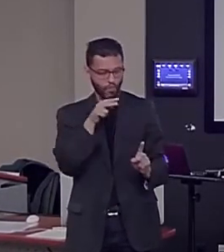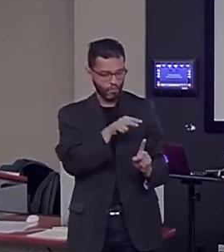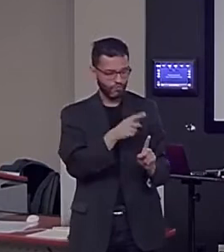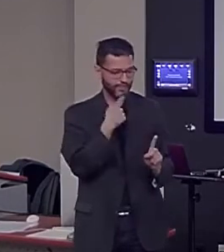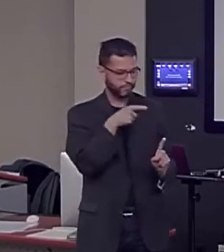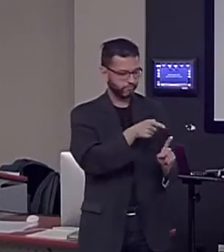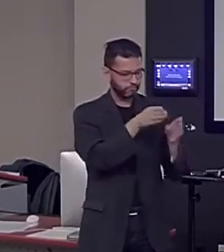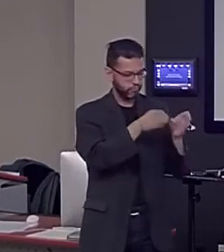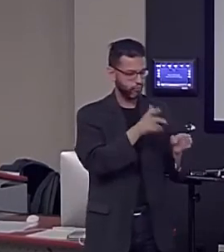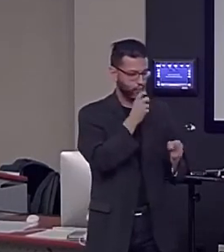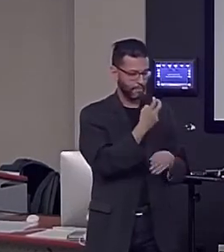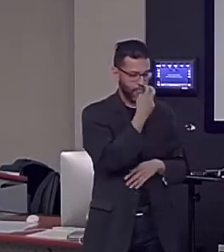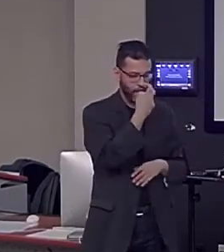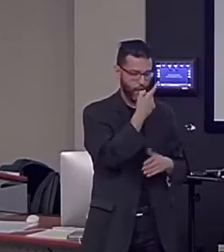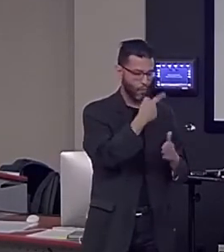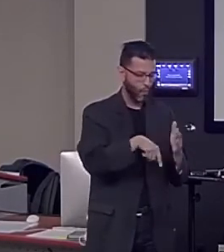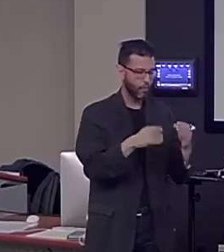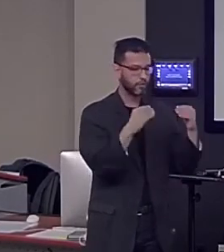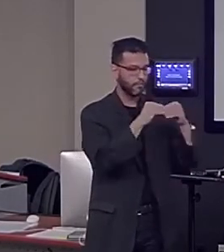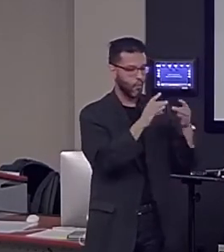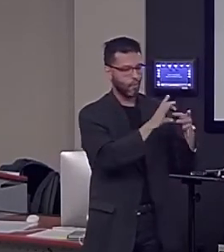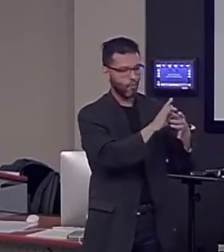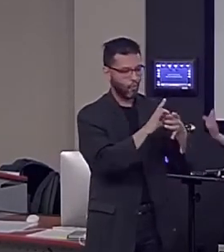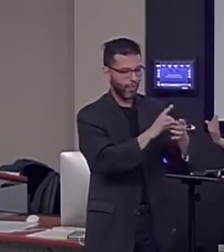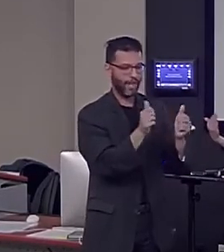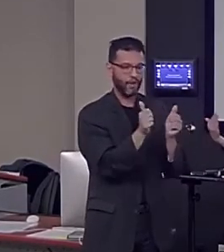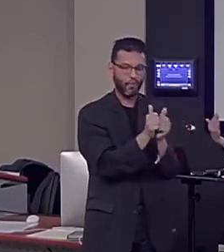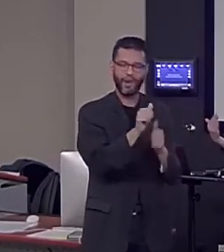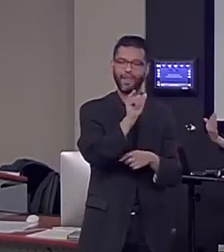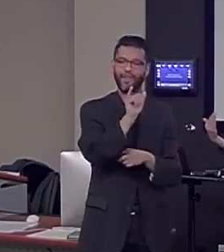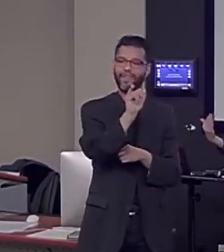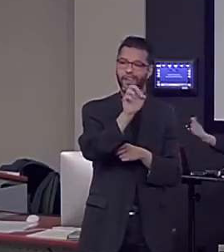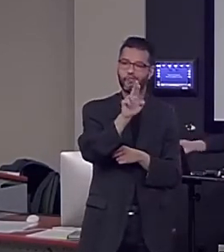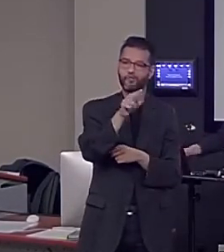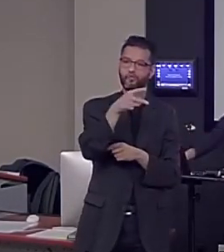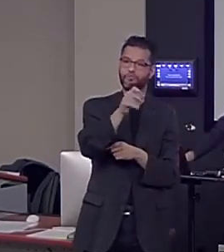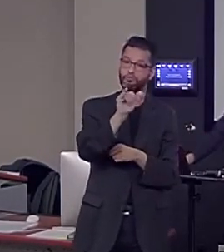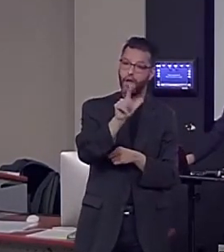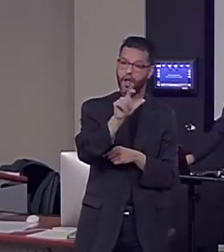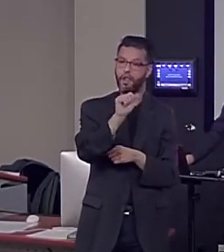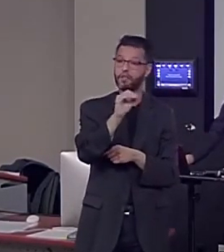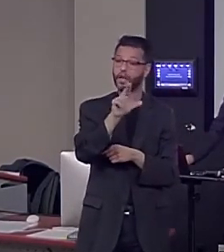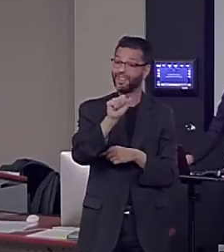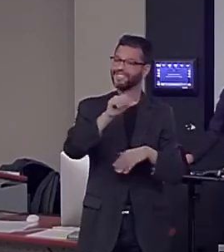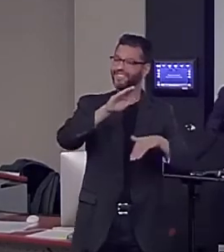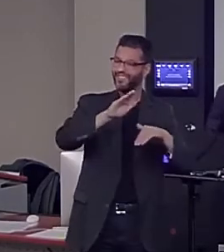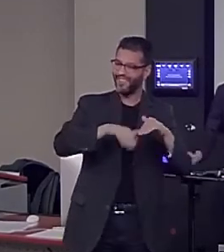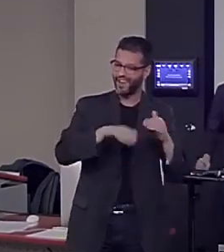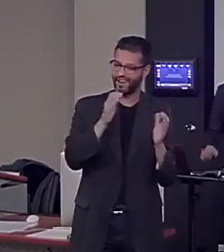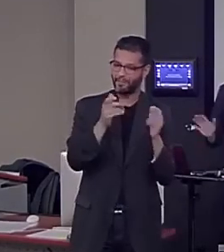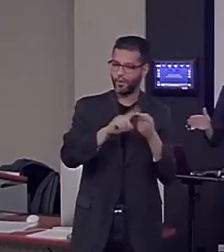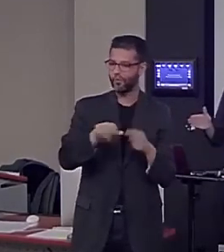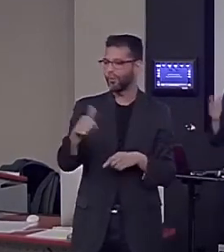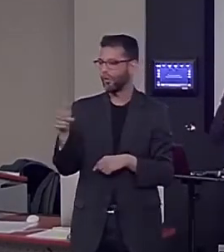more correlated with the intraparietal sulcus than in a sighted person, okay?